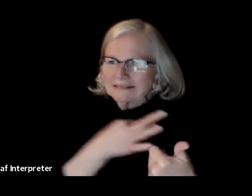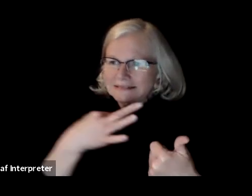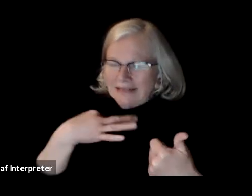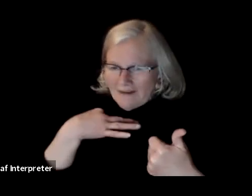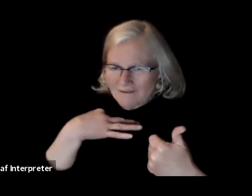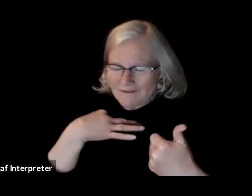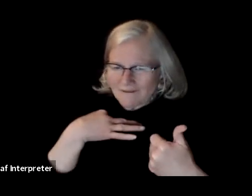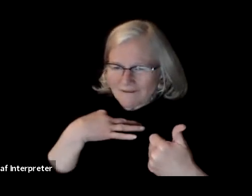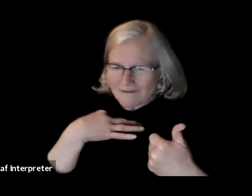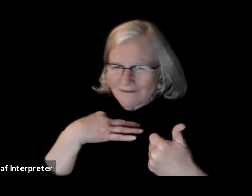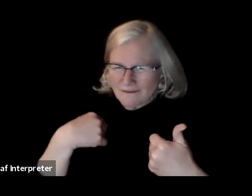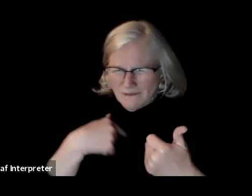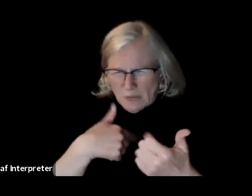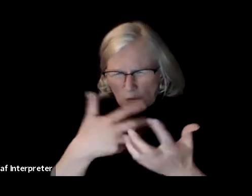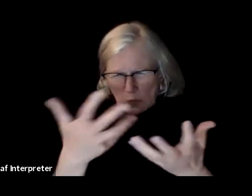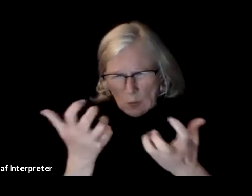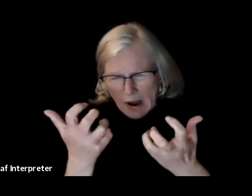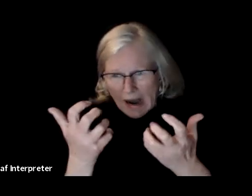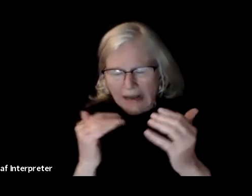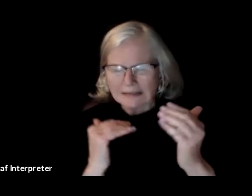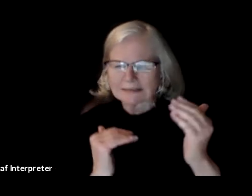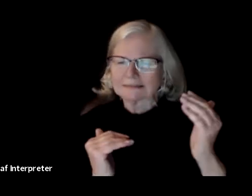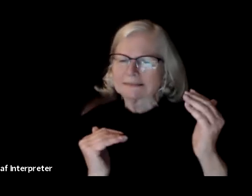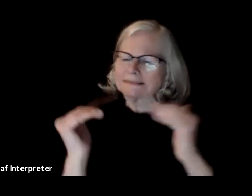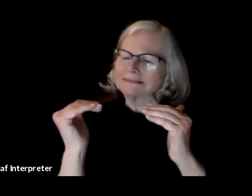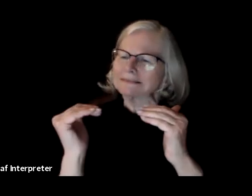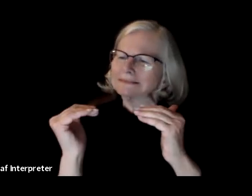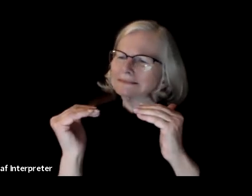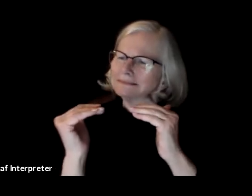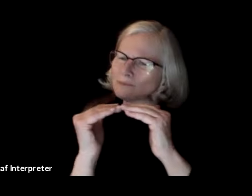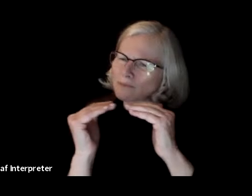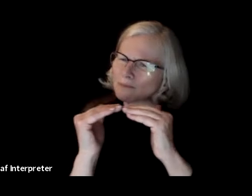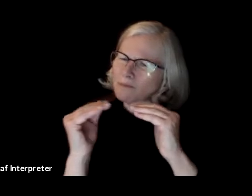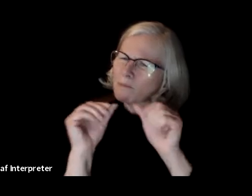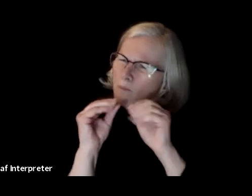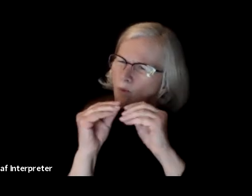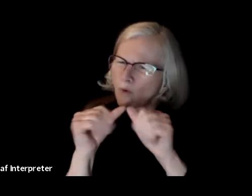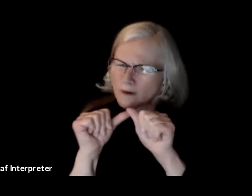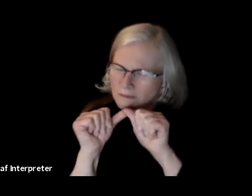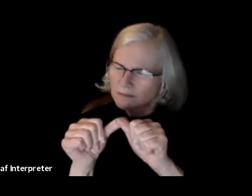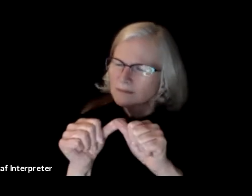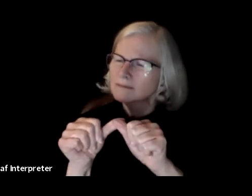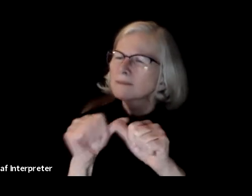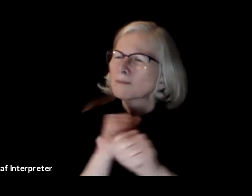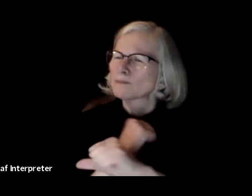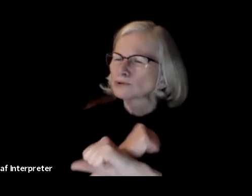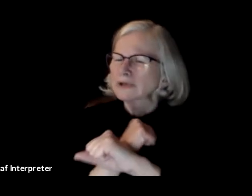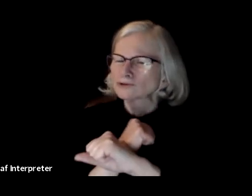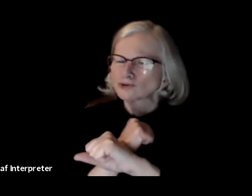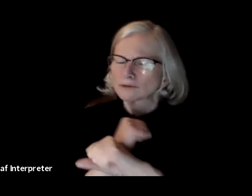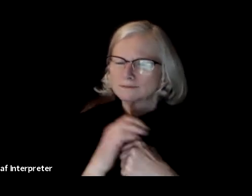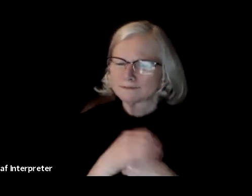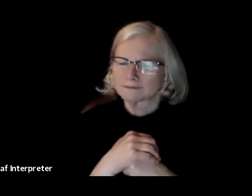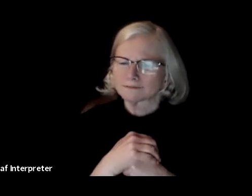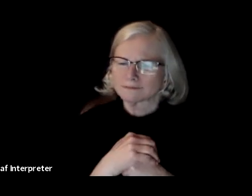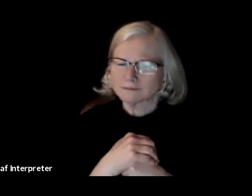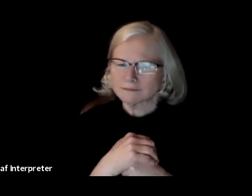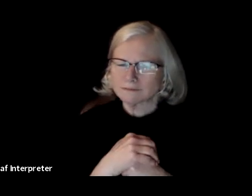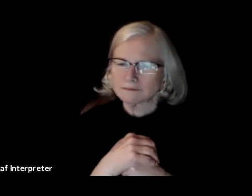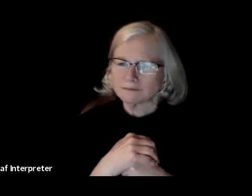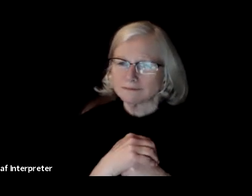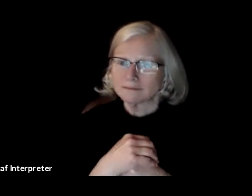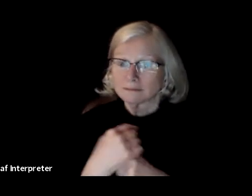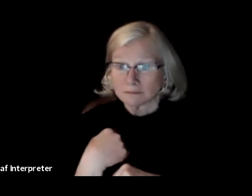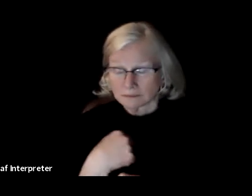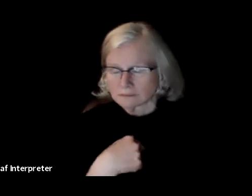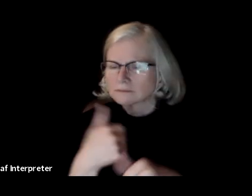we need them to be to continue to protect these facilities and residents. And we're going to continue our work to ensure